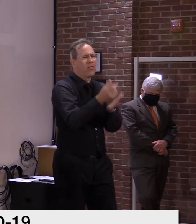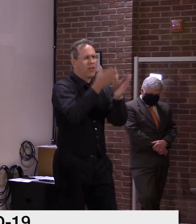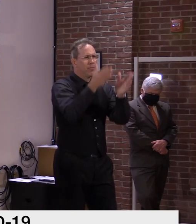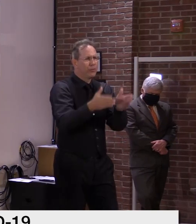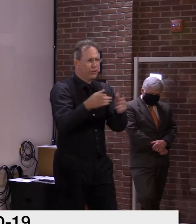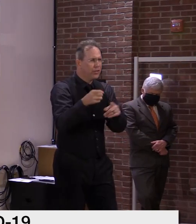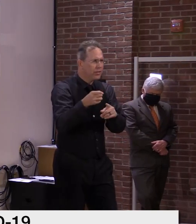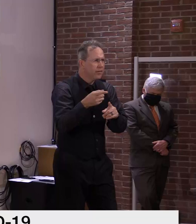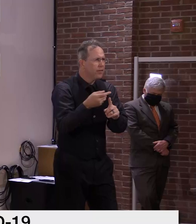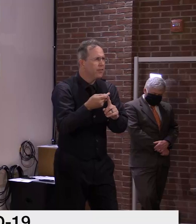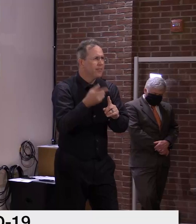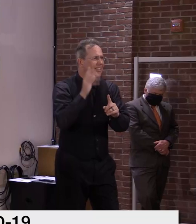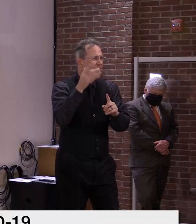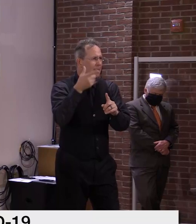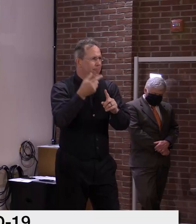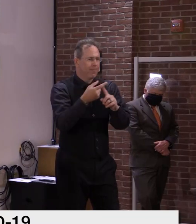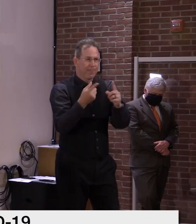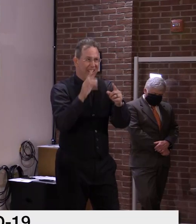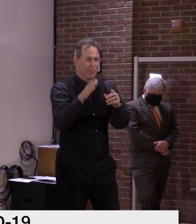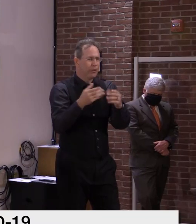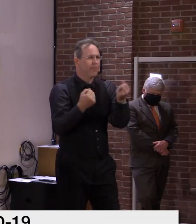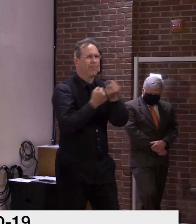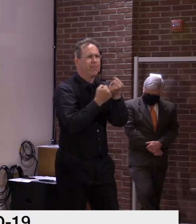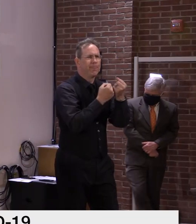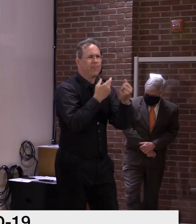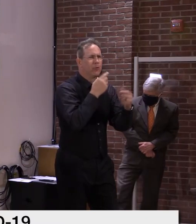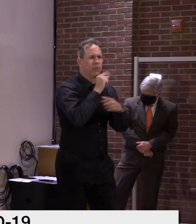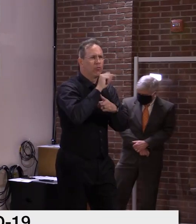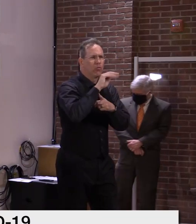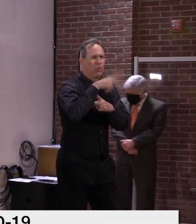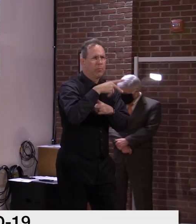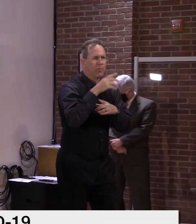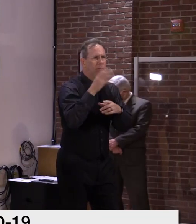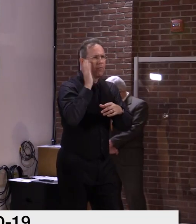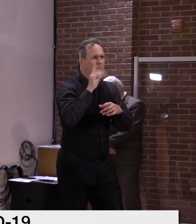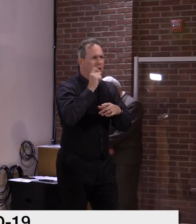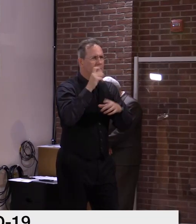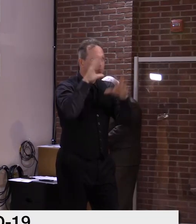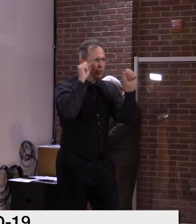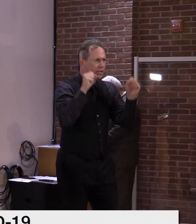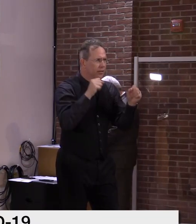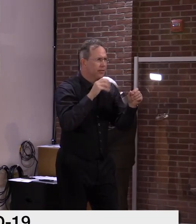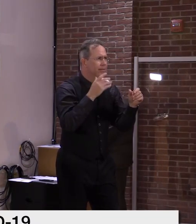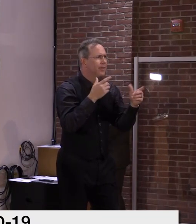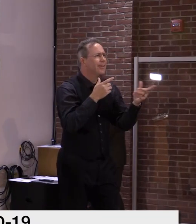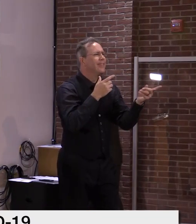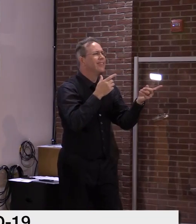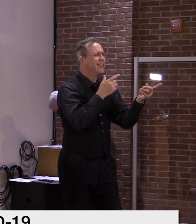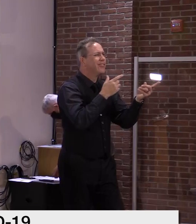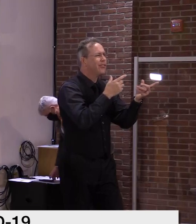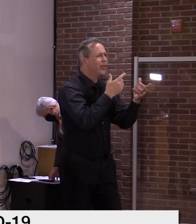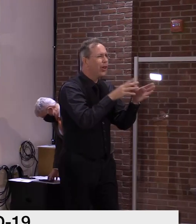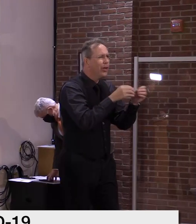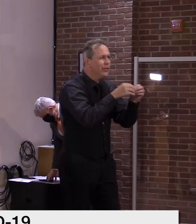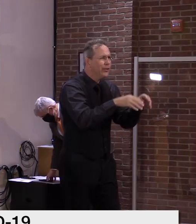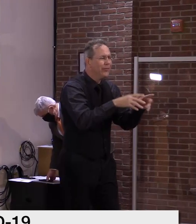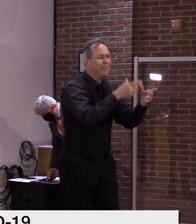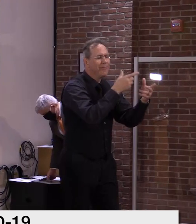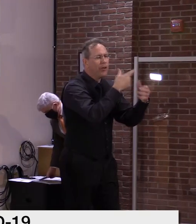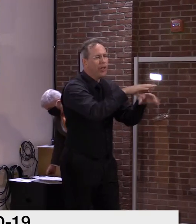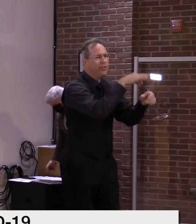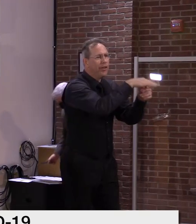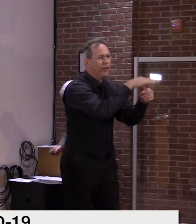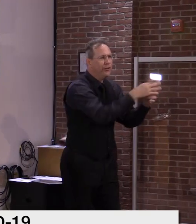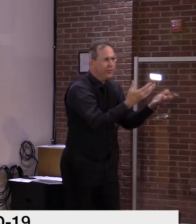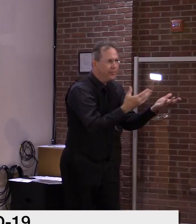Trump that he, in fact, won the election. And given the widespread attempts at